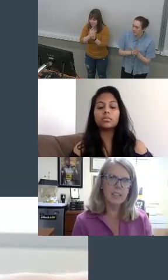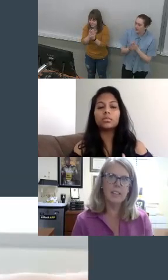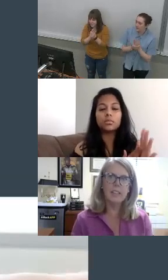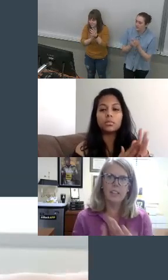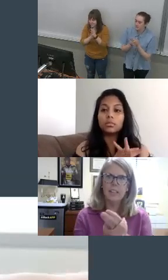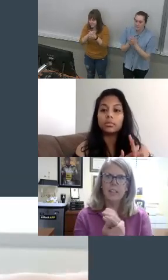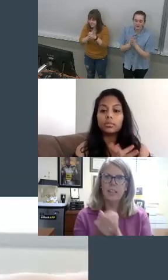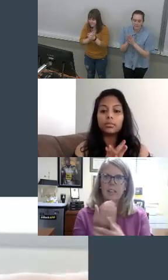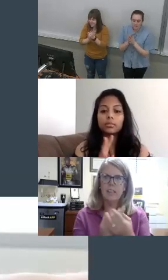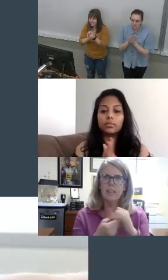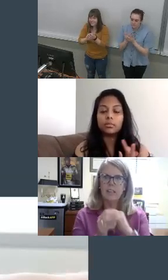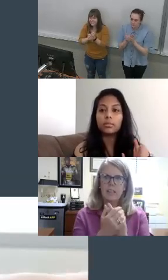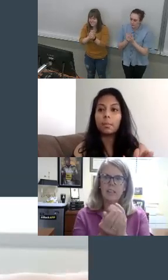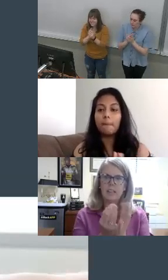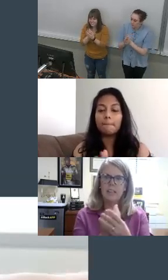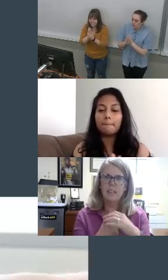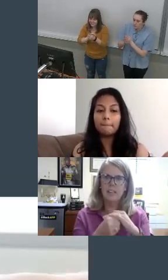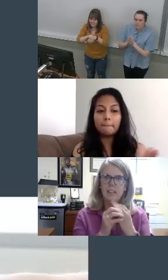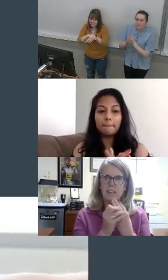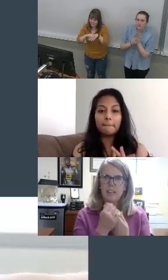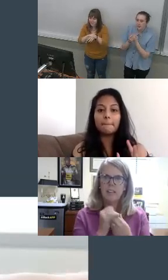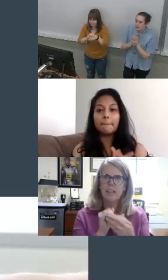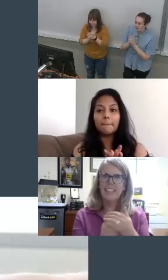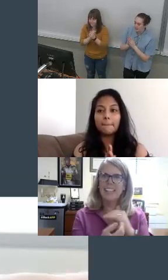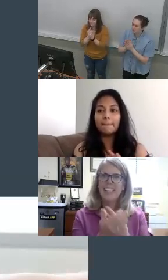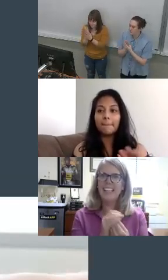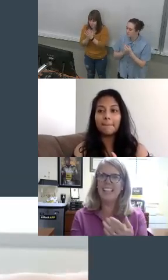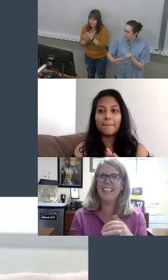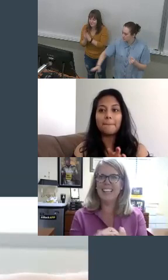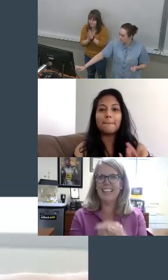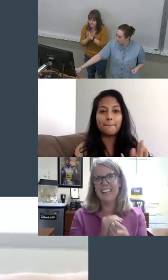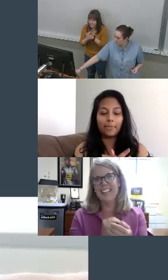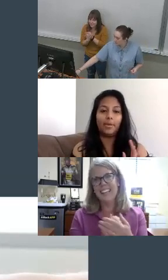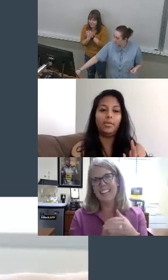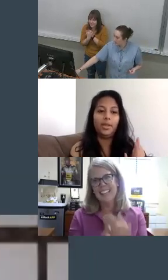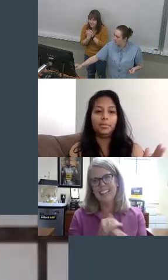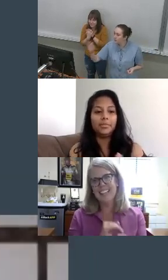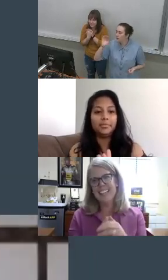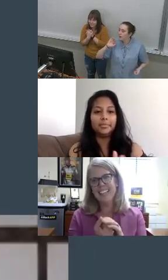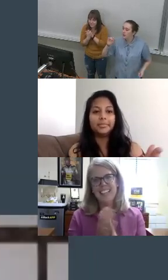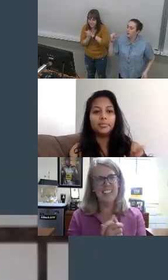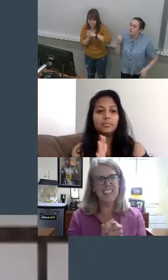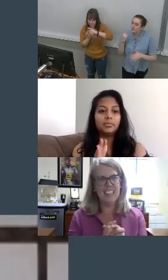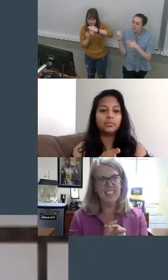Washing our hands. What I'm going to do after this class. Mm-hmm.